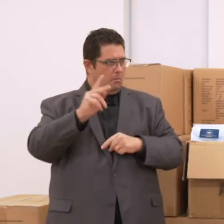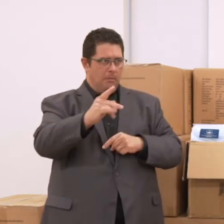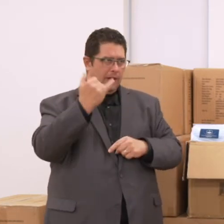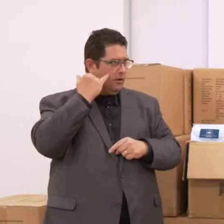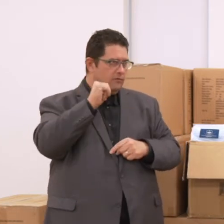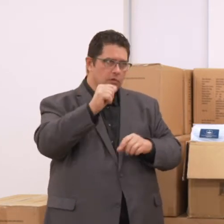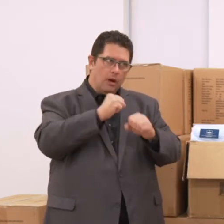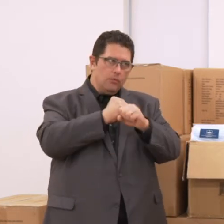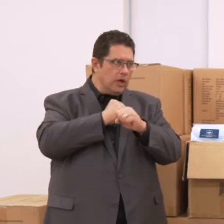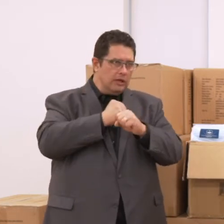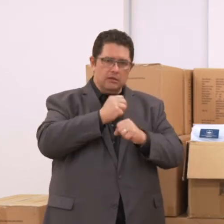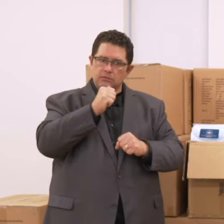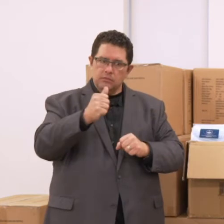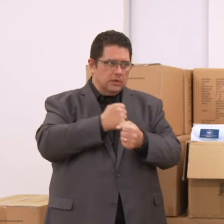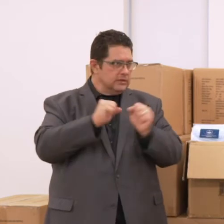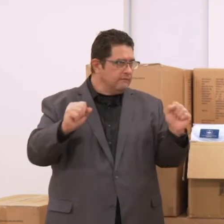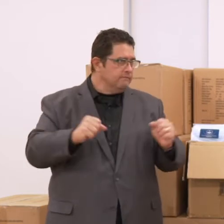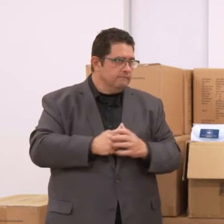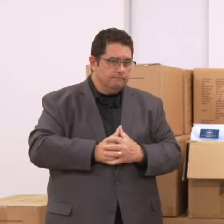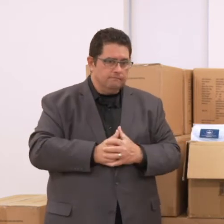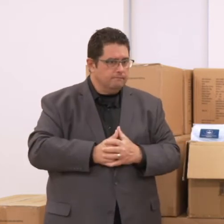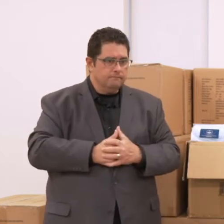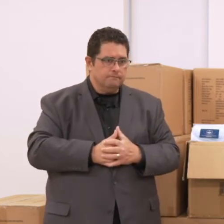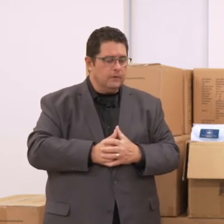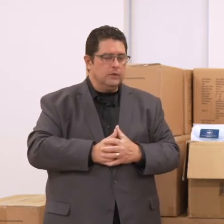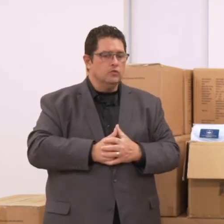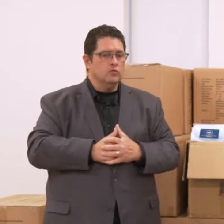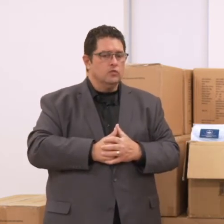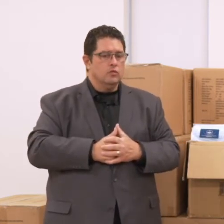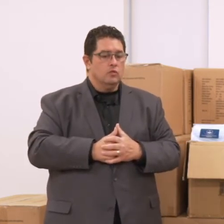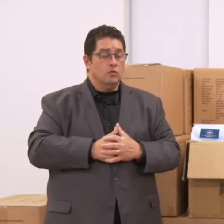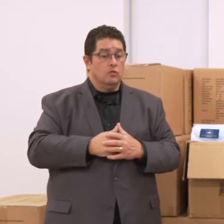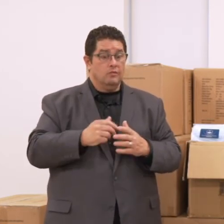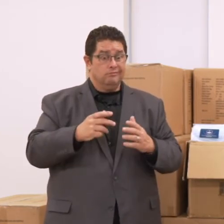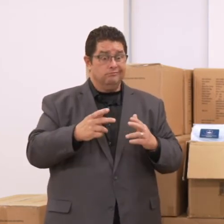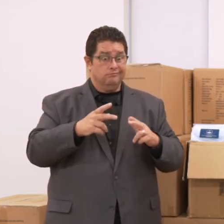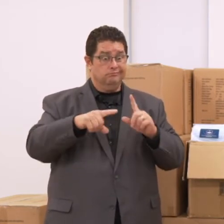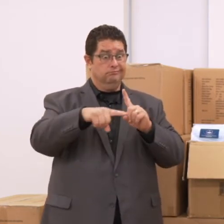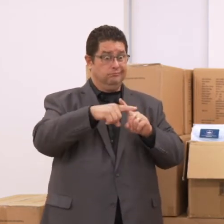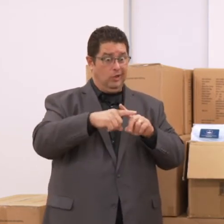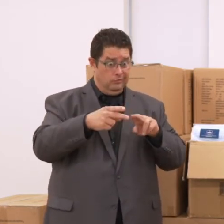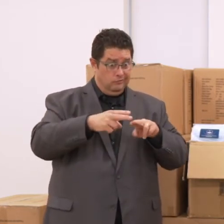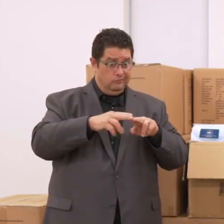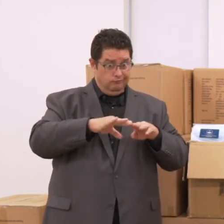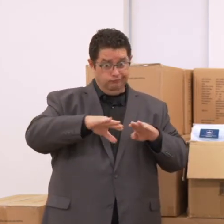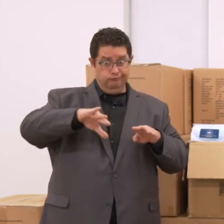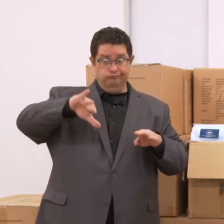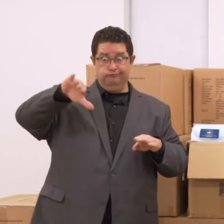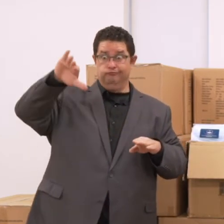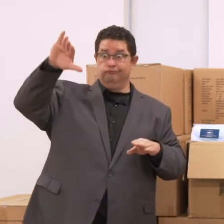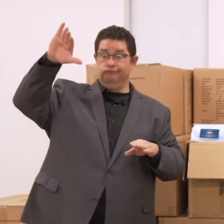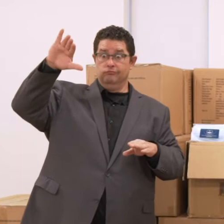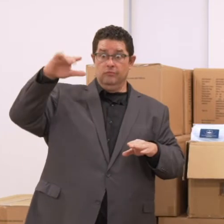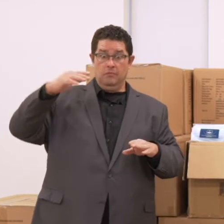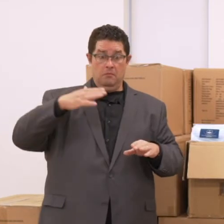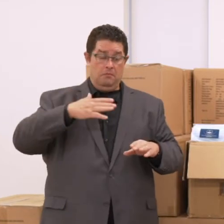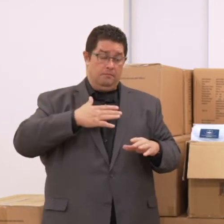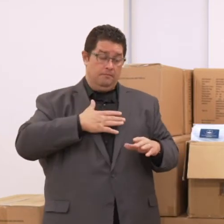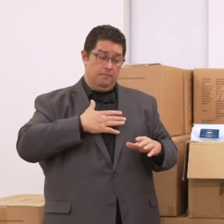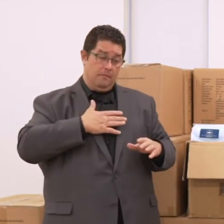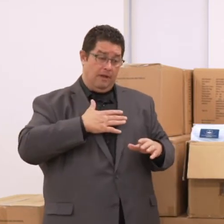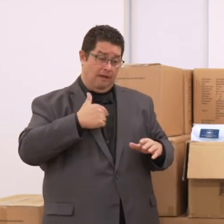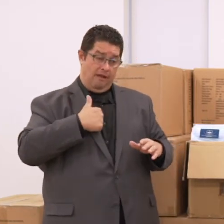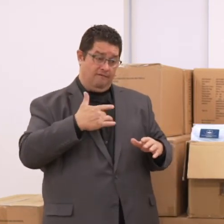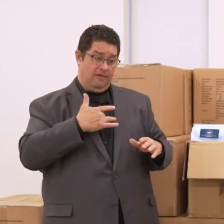protected and they're not safe. But as these numbers continue to rise, it's my impression that we're headed to